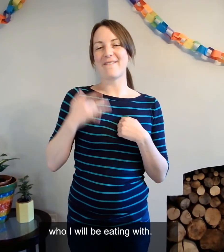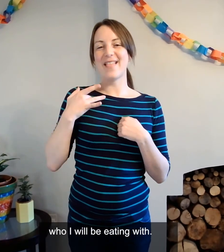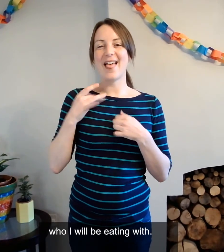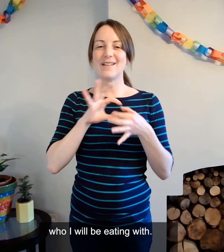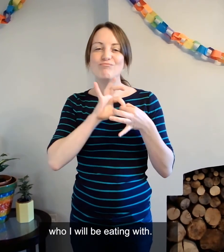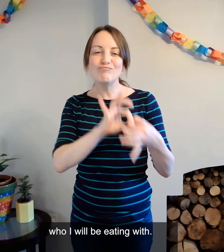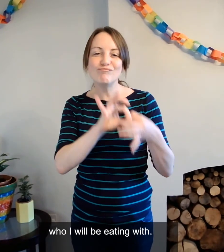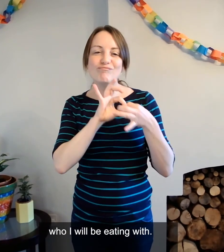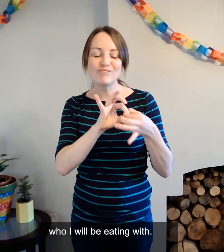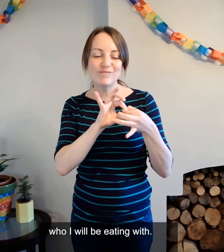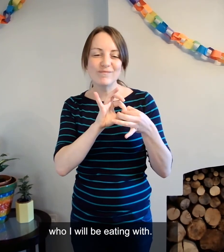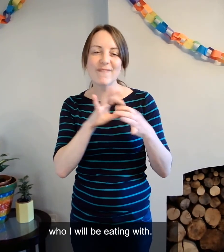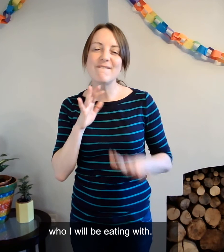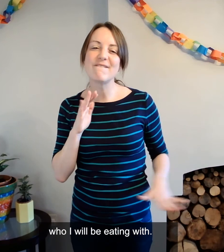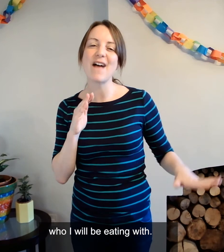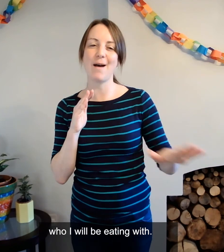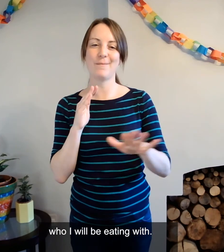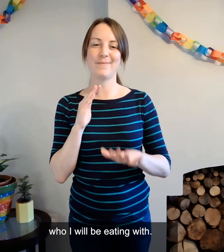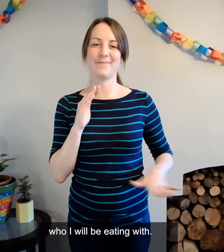I will be eating with.